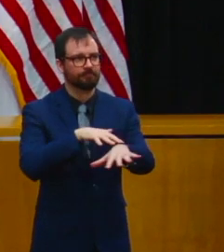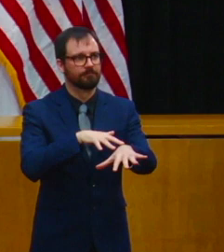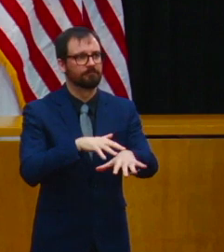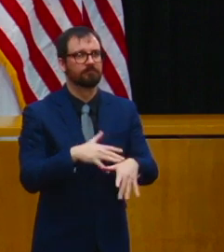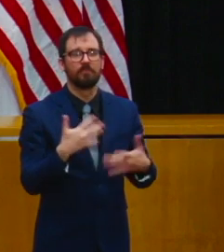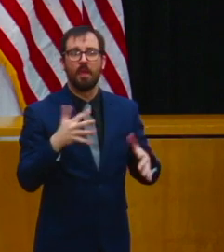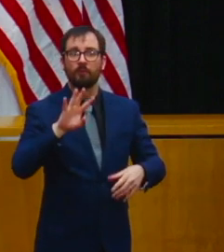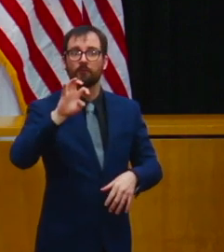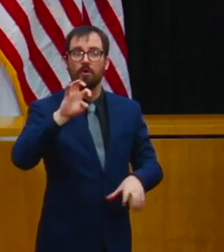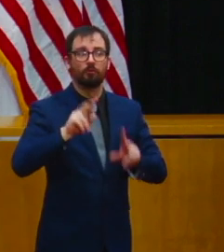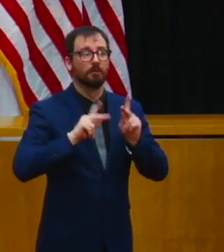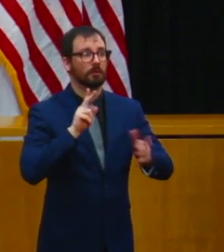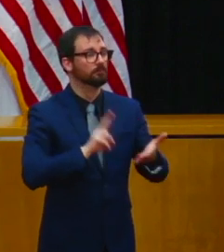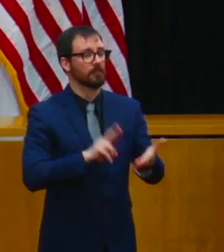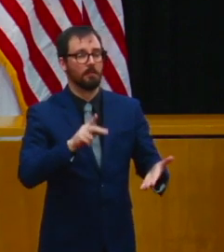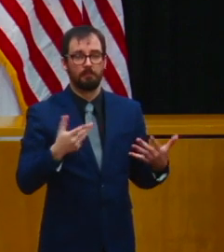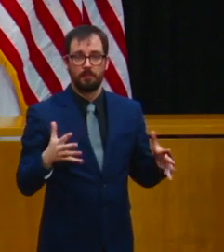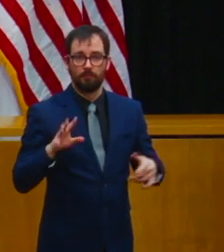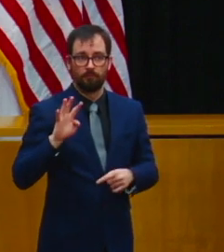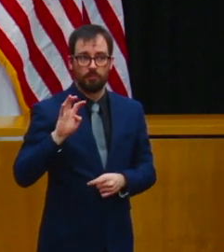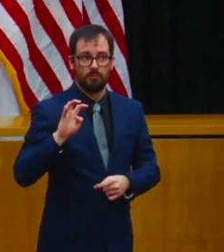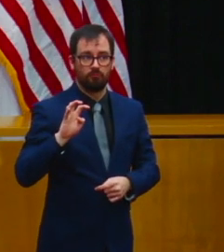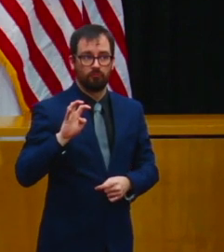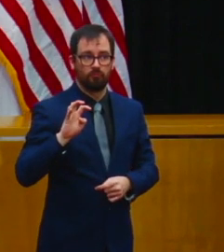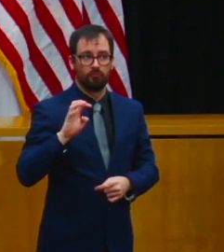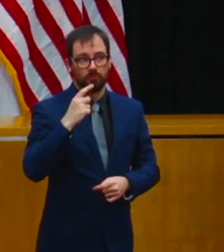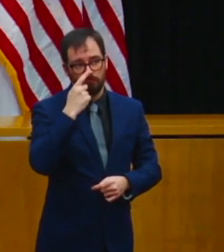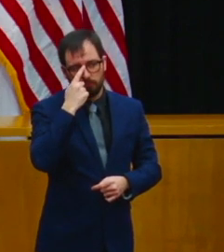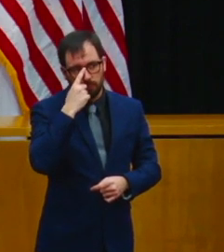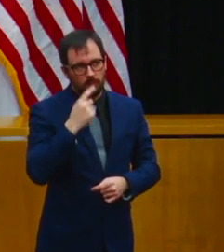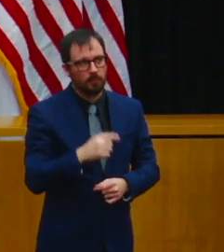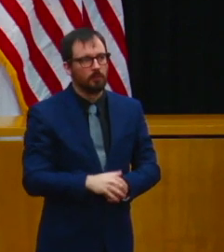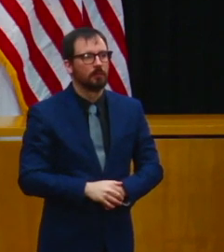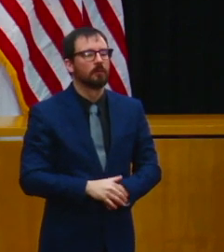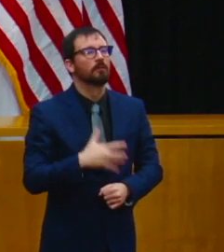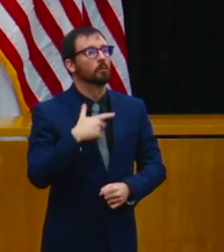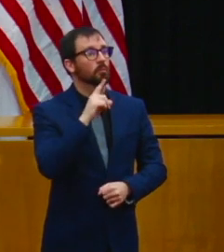an immediate need for respiratory therapists and public health nurses.